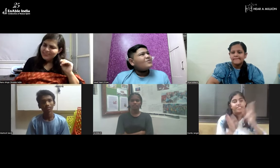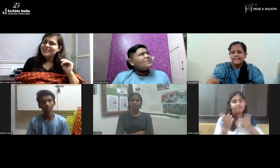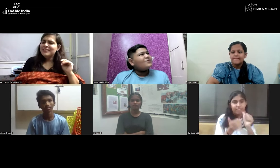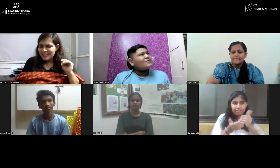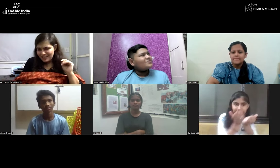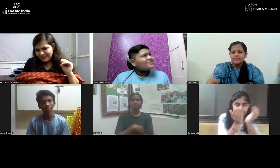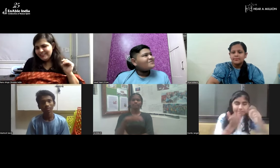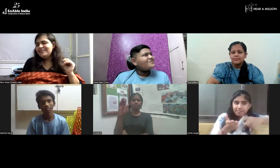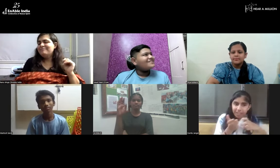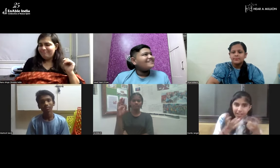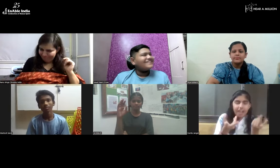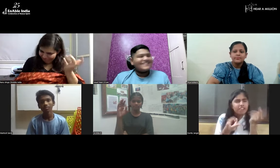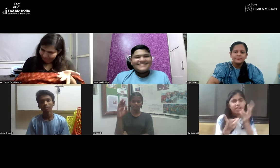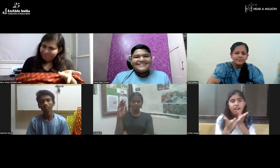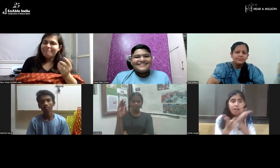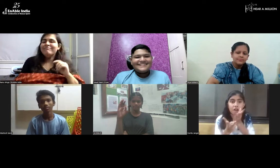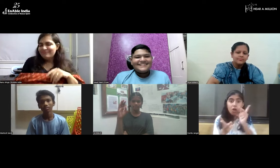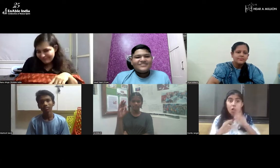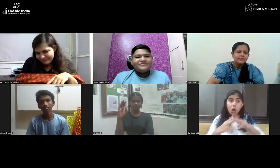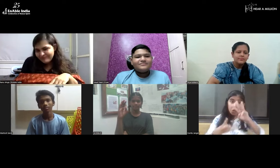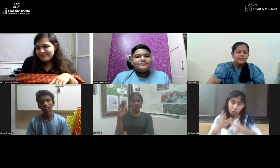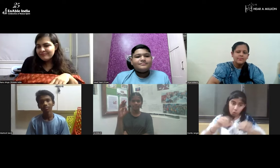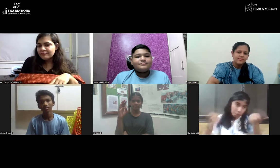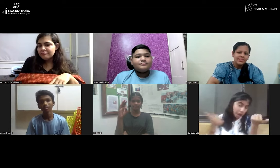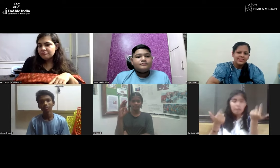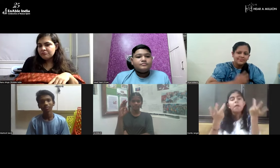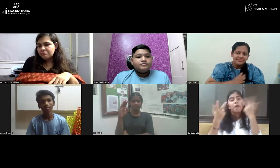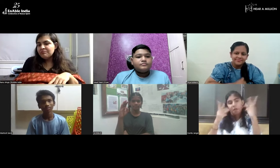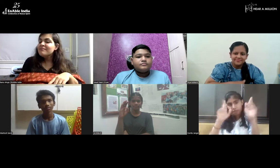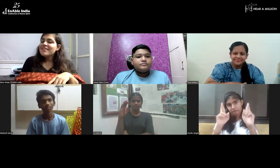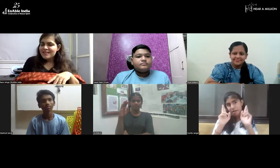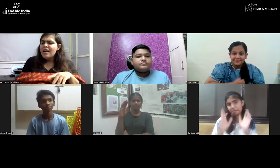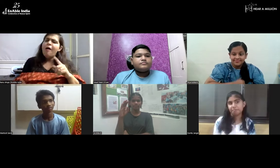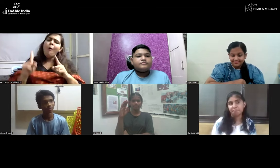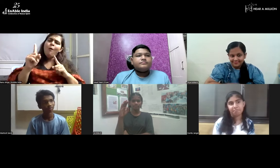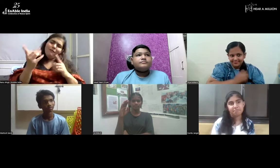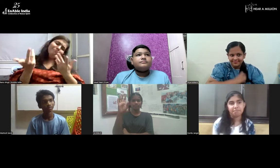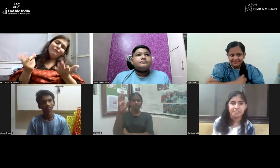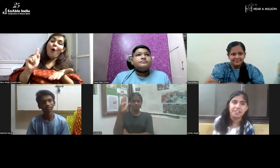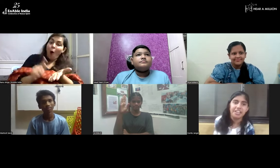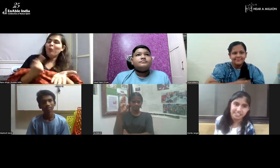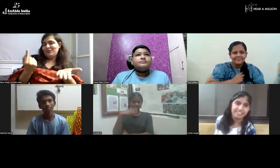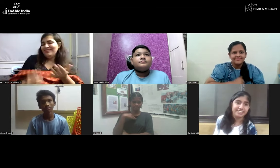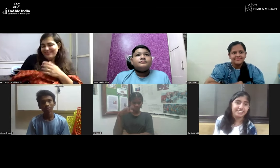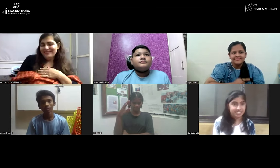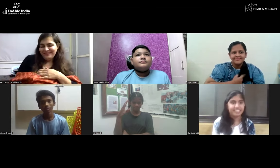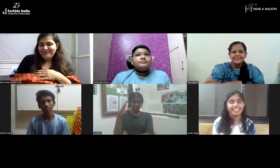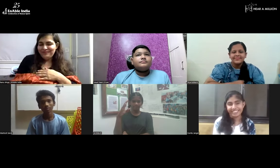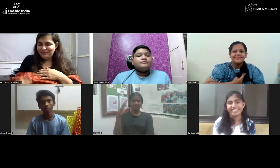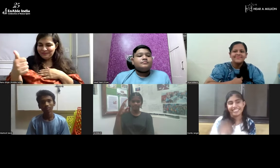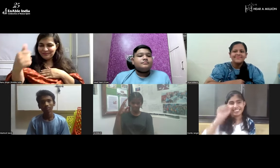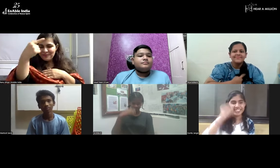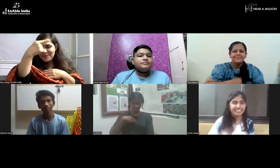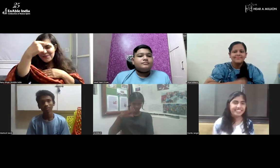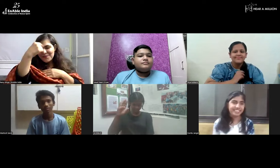But the aim will be traveling to also get different experiences, perspectives, and get all that knowledge, and